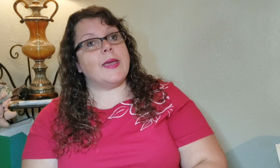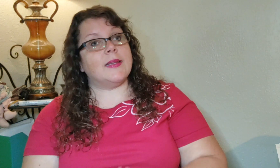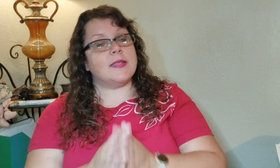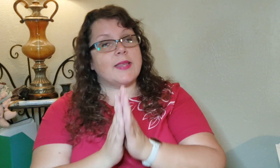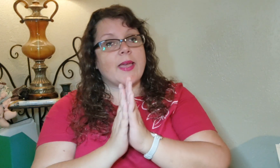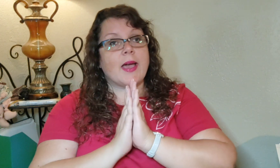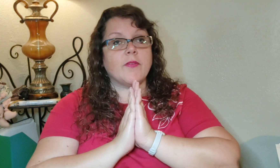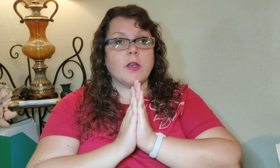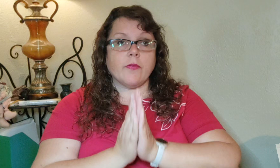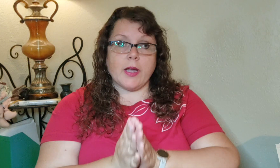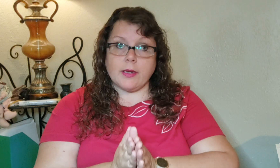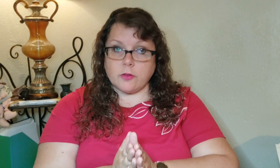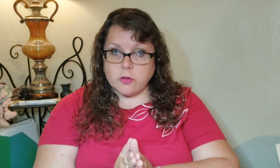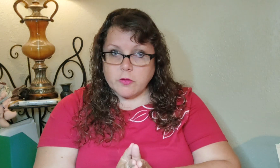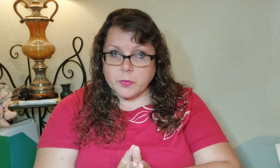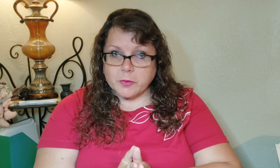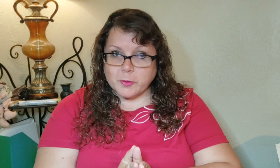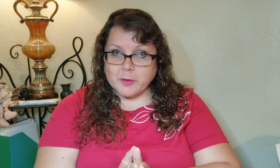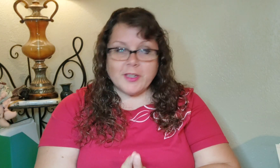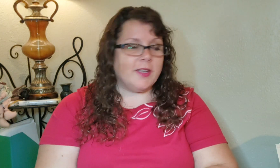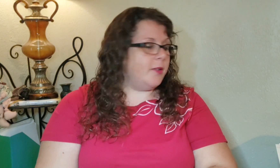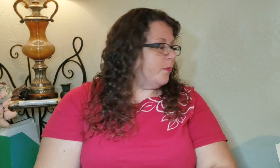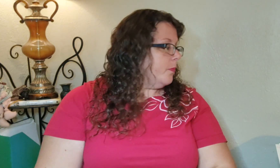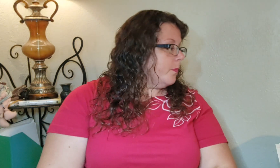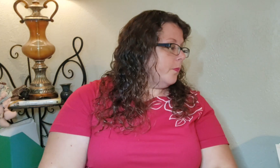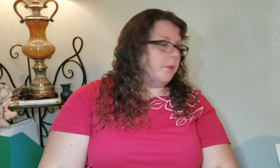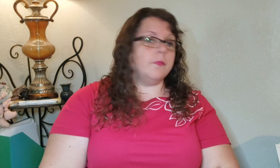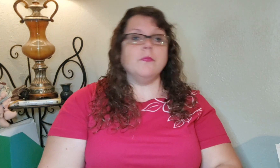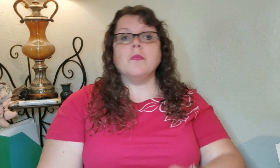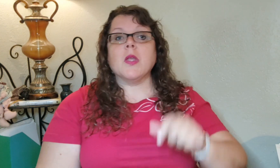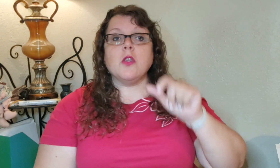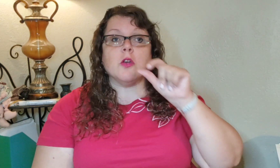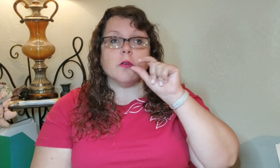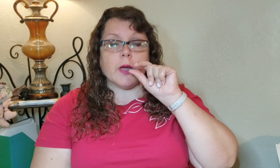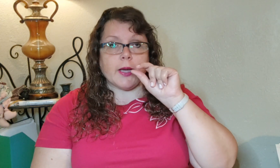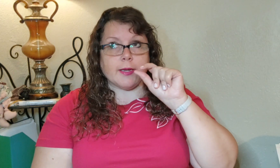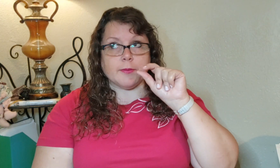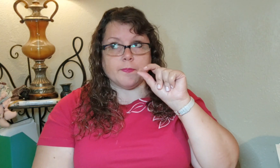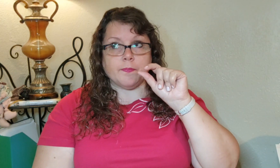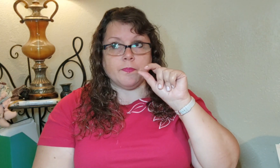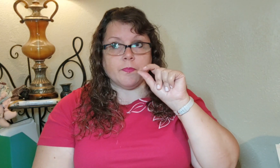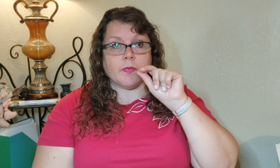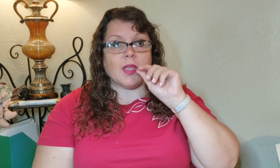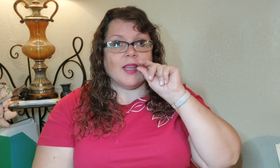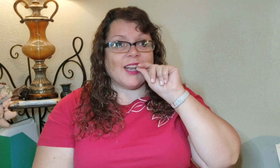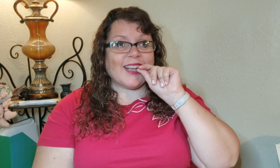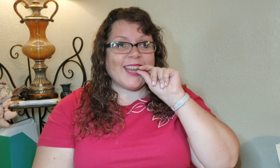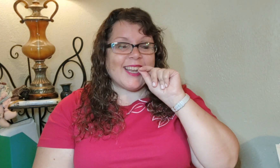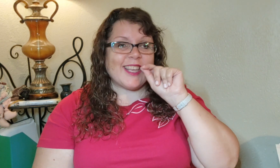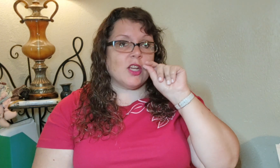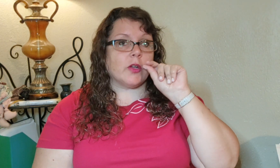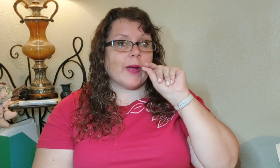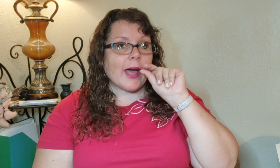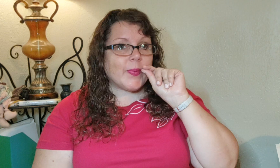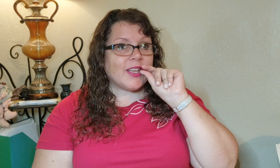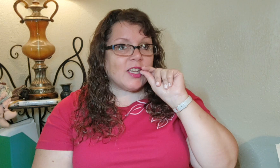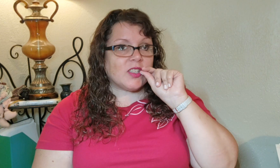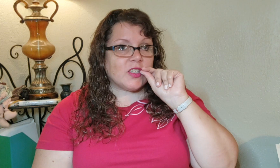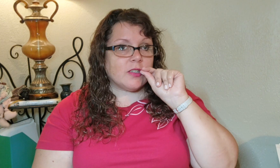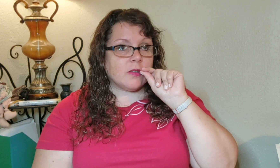And to say, have you ever had a tooth pulled, you'll, kind of like you're grabbing your tooth,